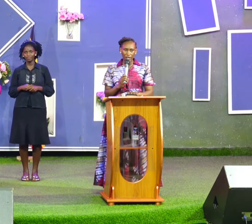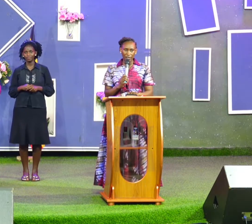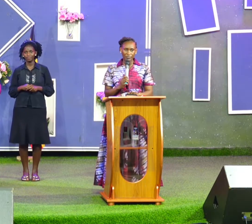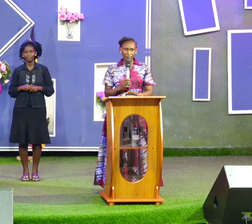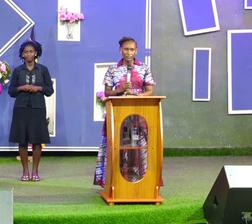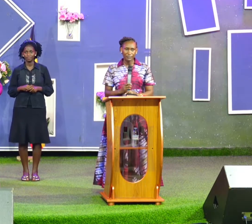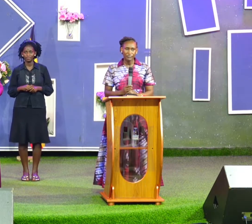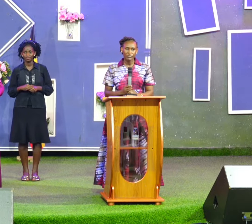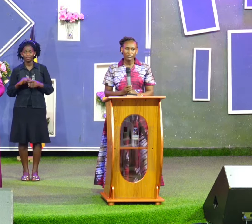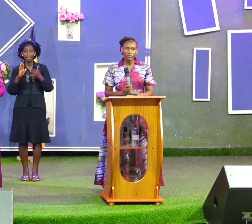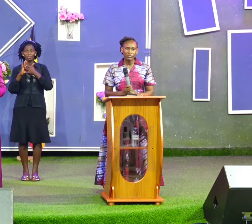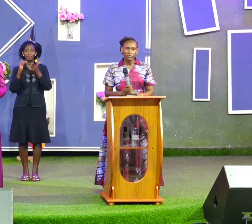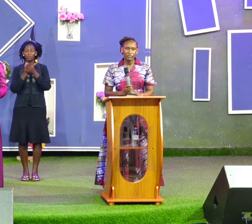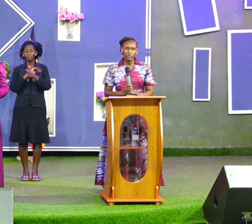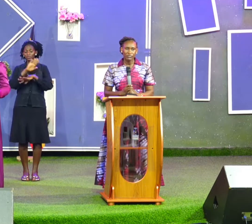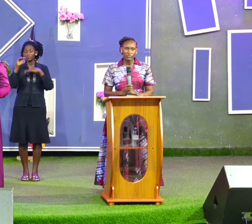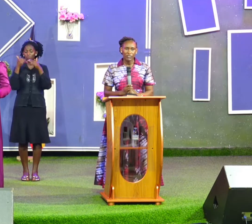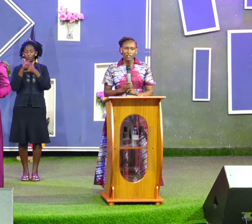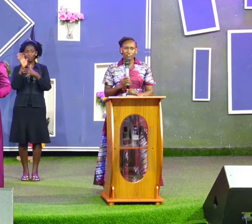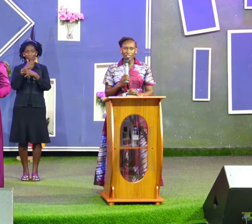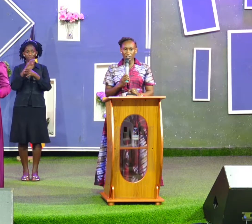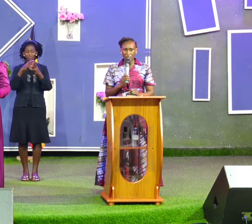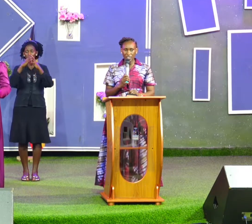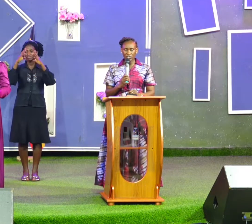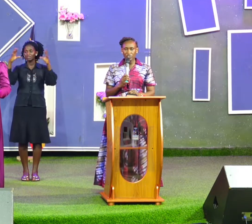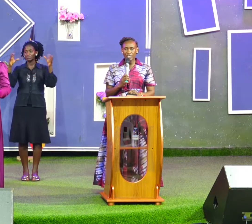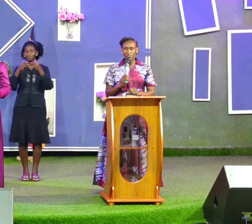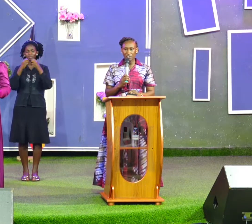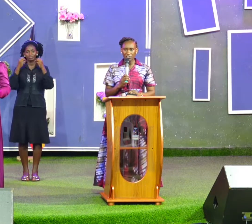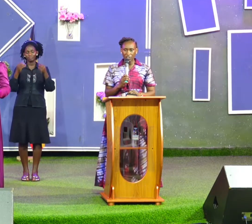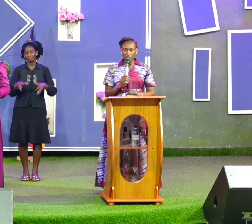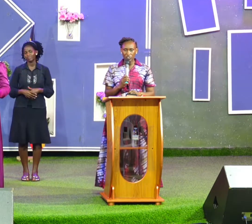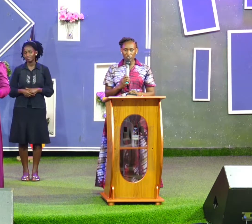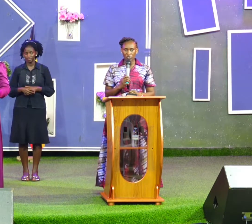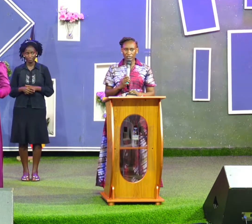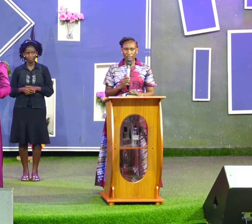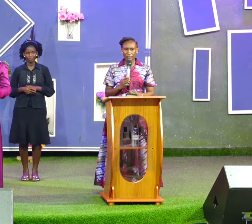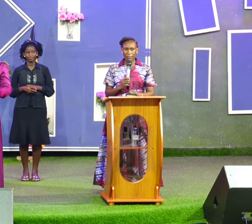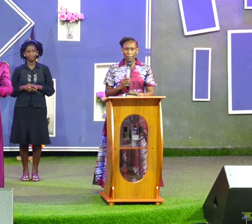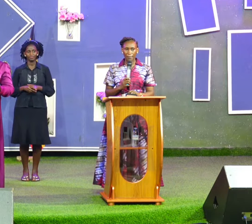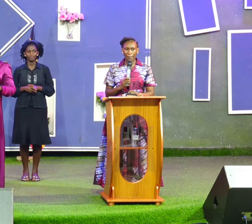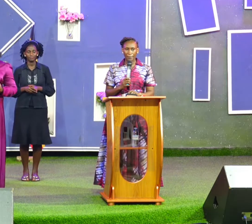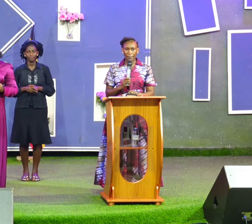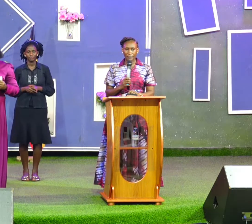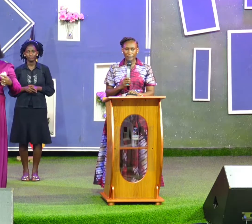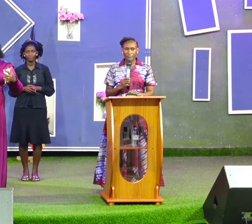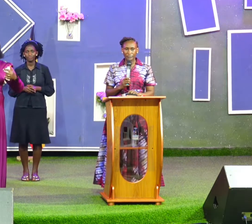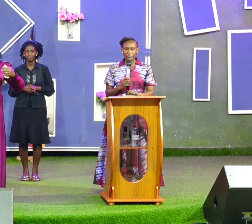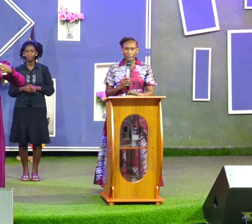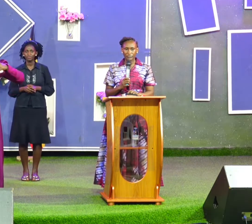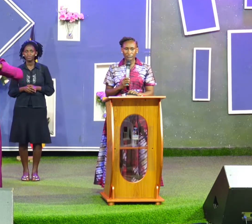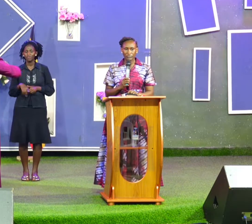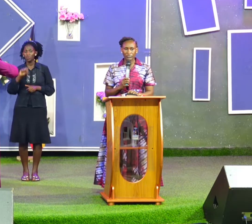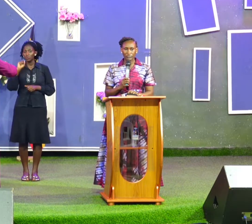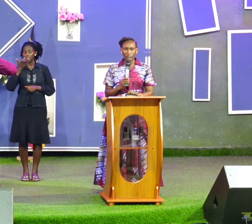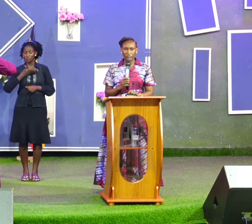great honor. Kubanga obwo buweereza bwa maanyi. For that ministry is very, very strong. Obeera